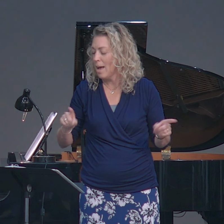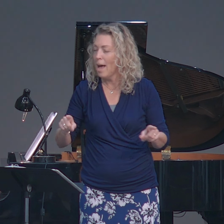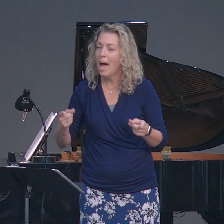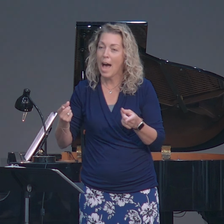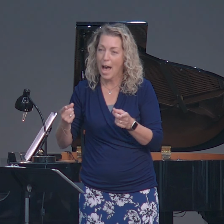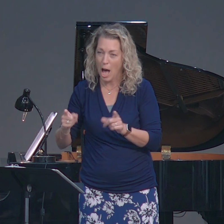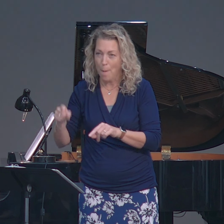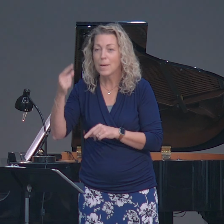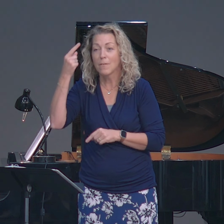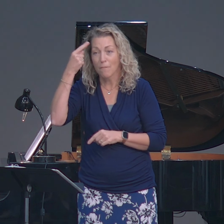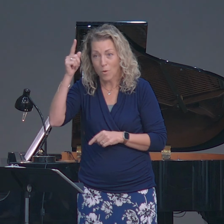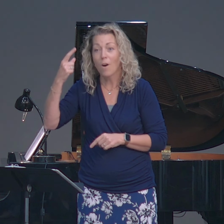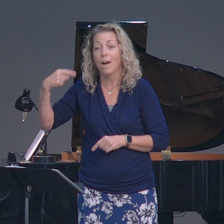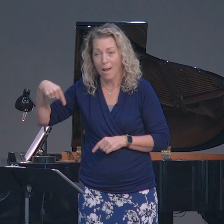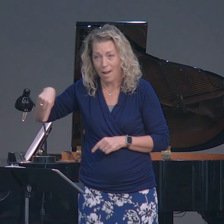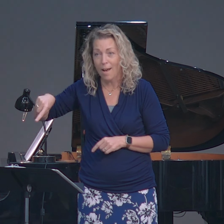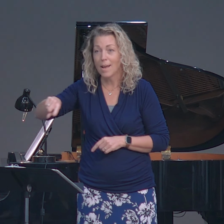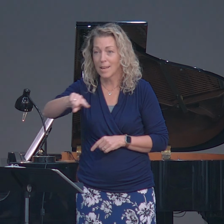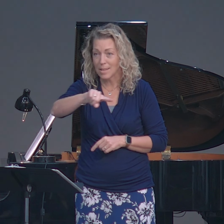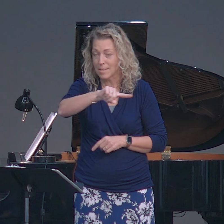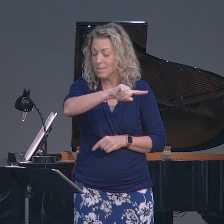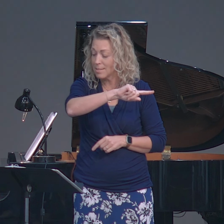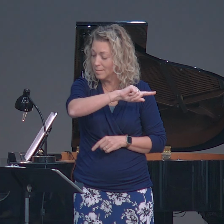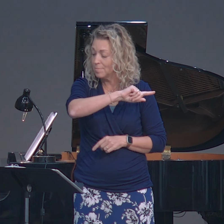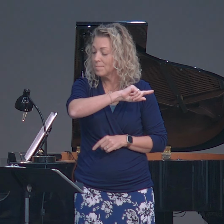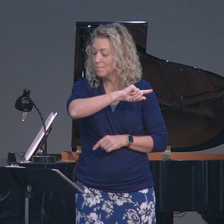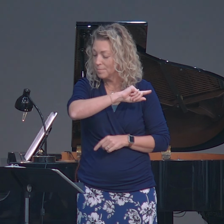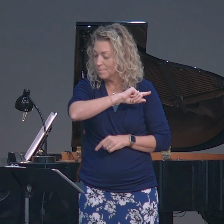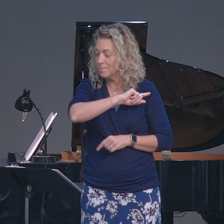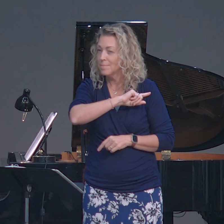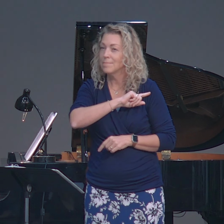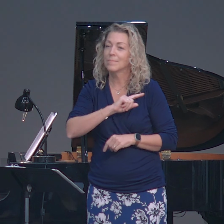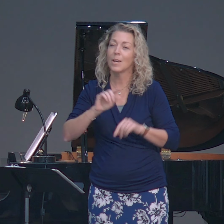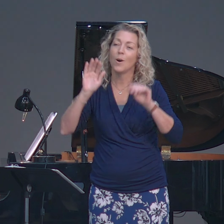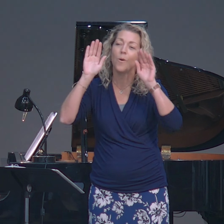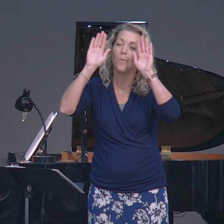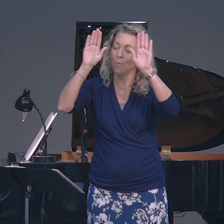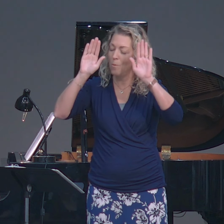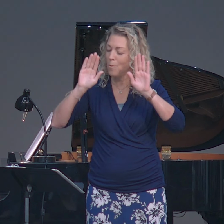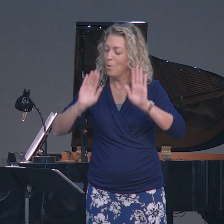peace has come to